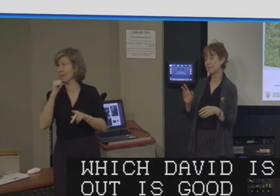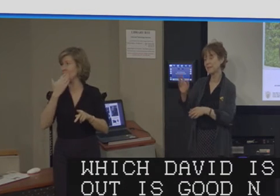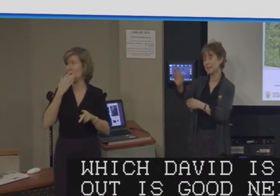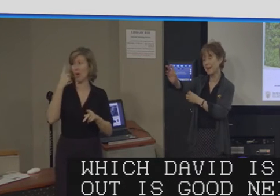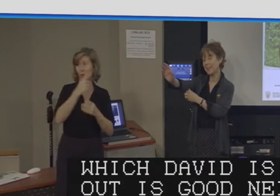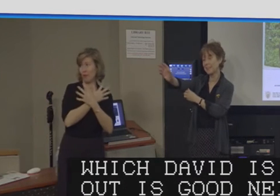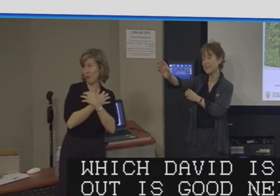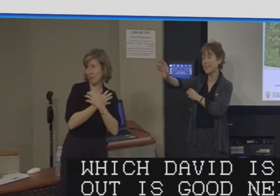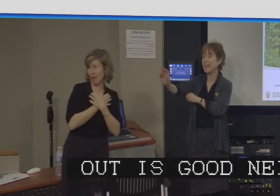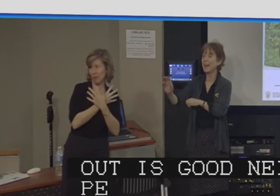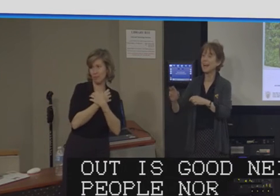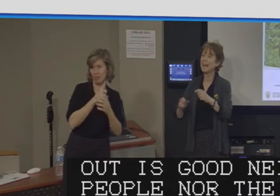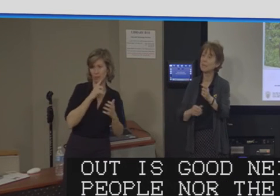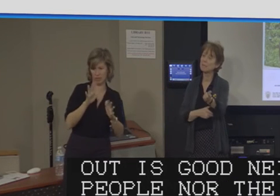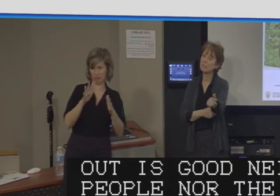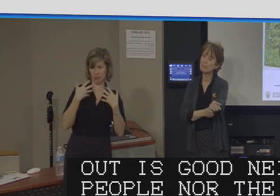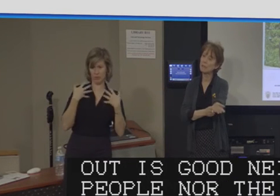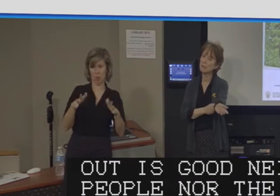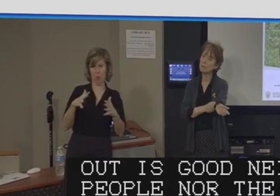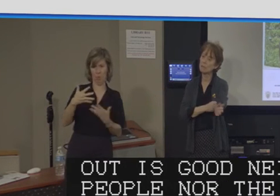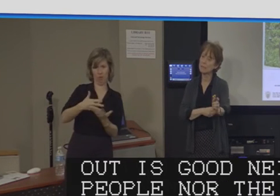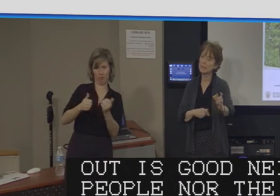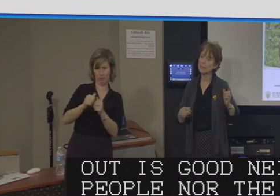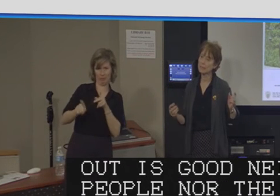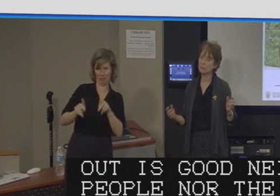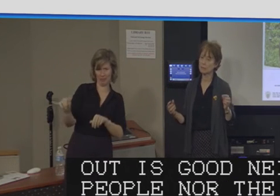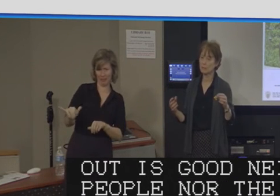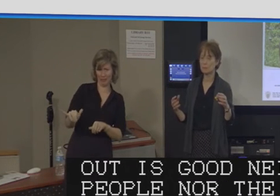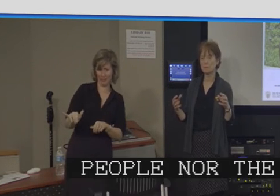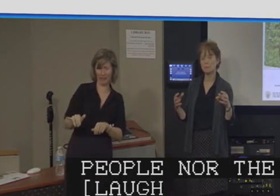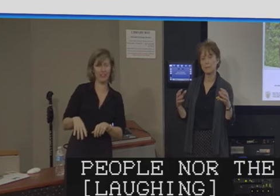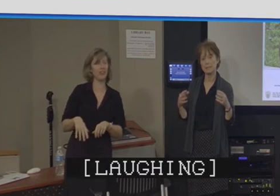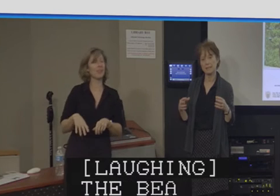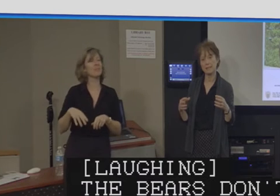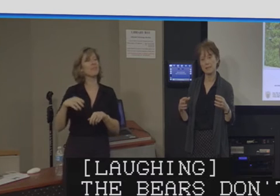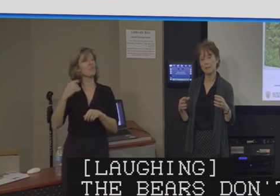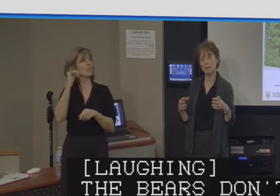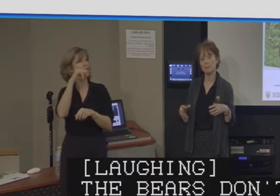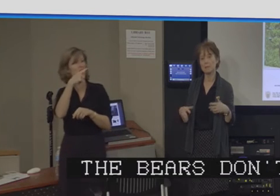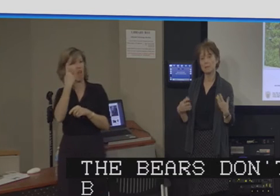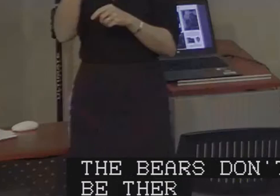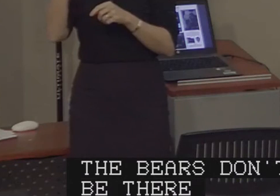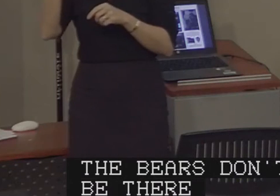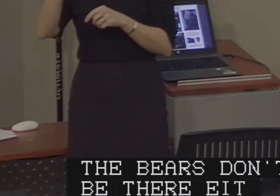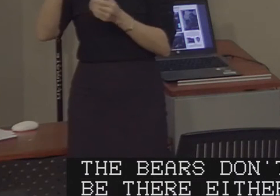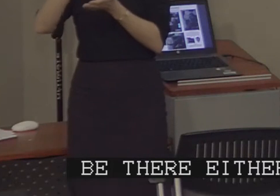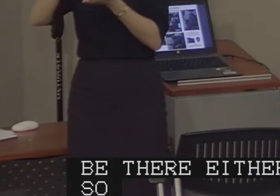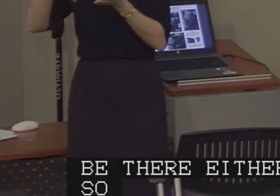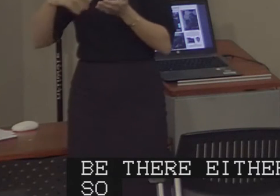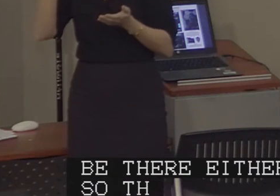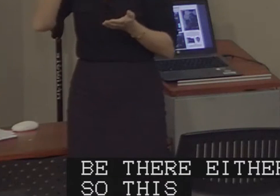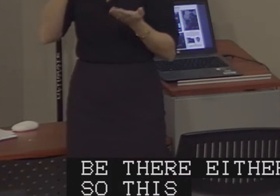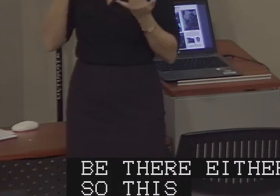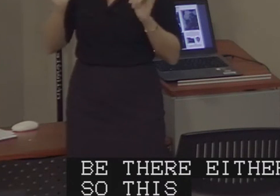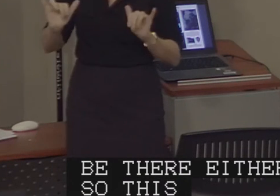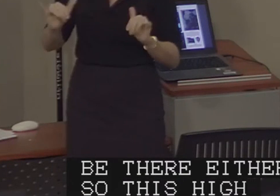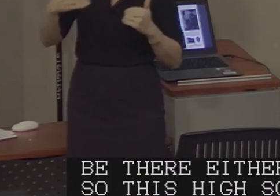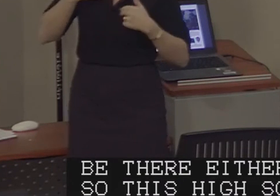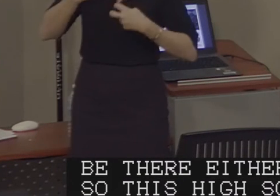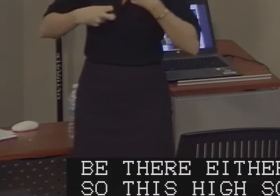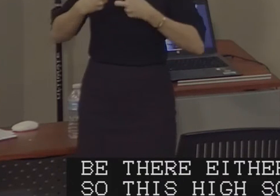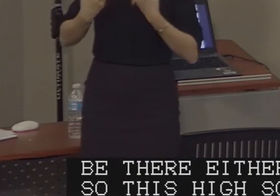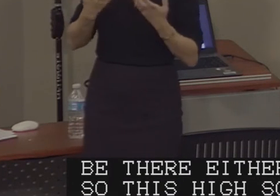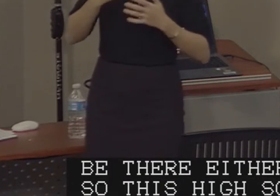to be there either. So this high school student was thinking about, well, so what do you do with the bear? I